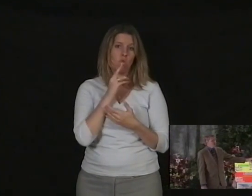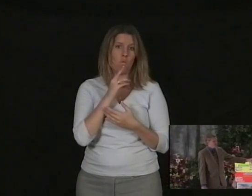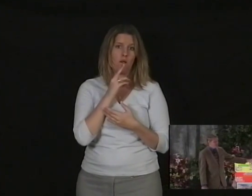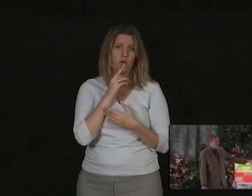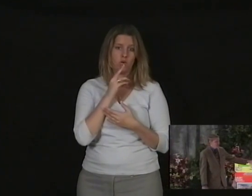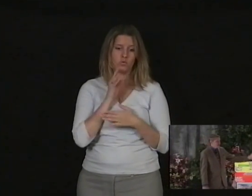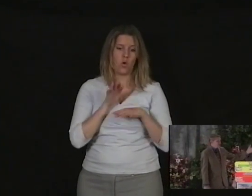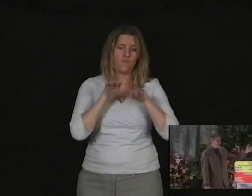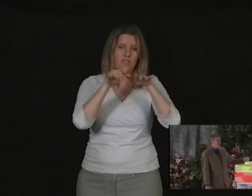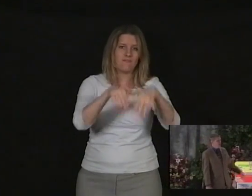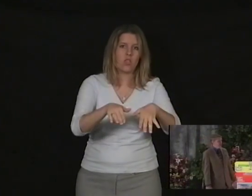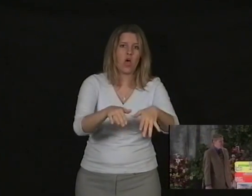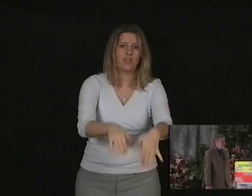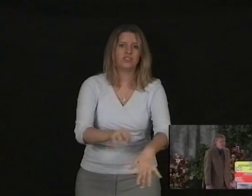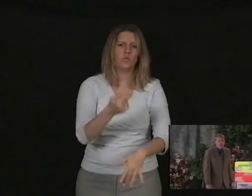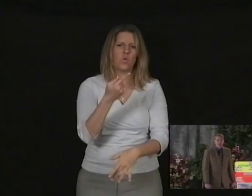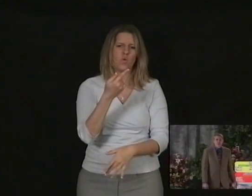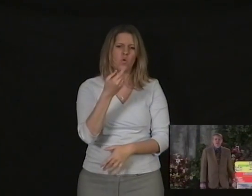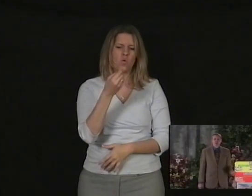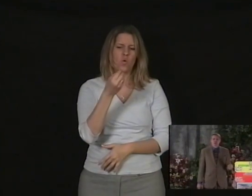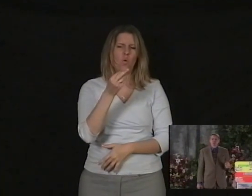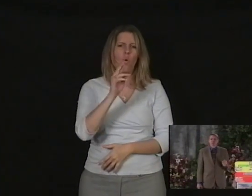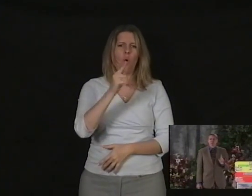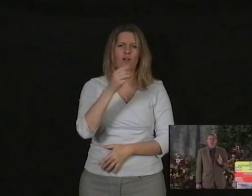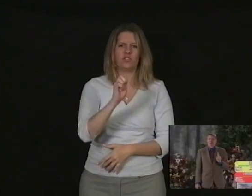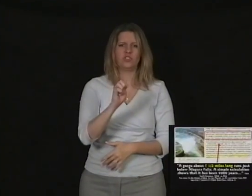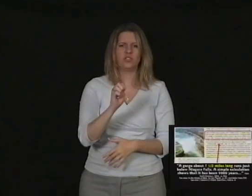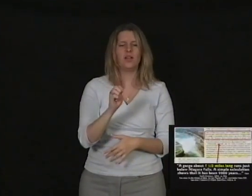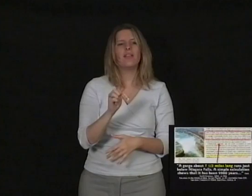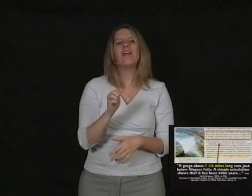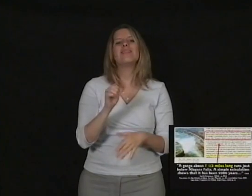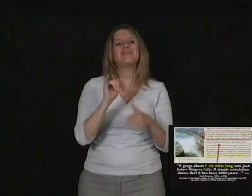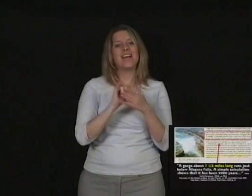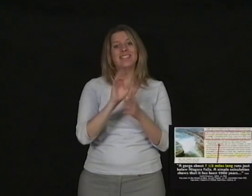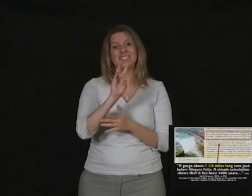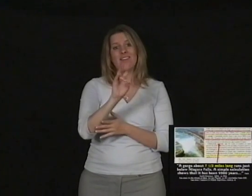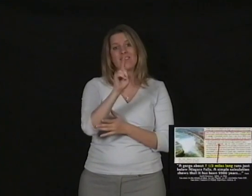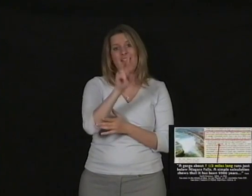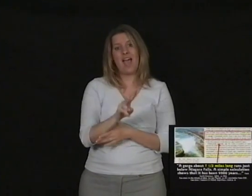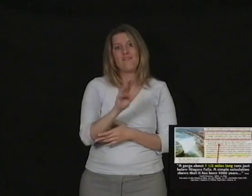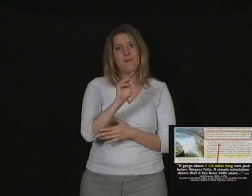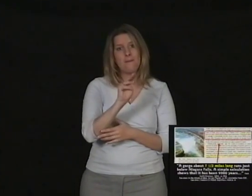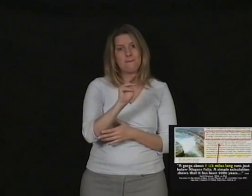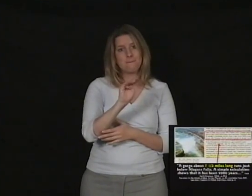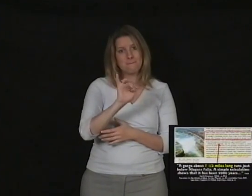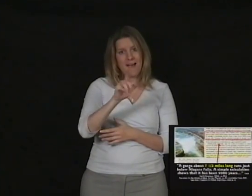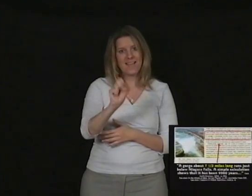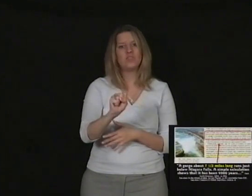Niagara Gorge. I was just there a couple of weeks ago. That gorge is 7.5 miles long.